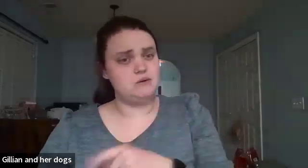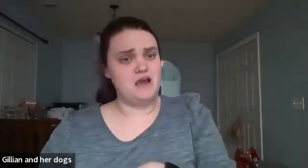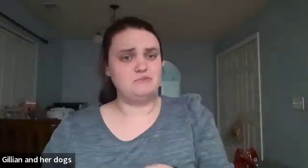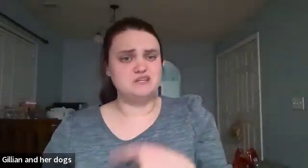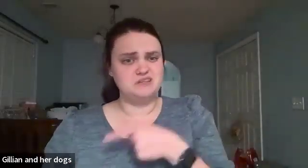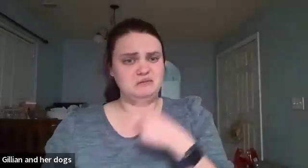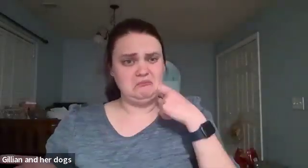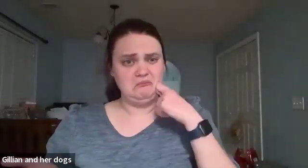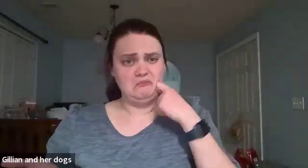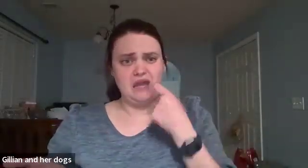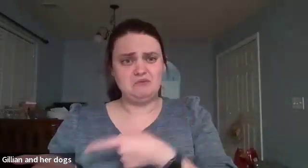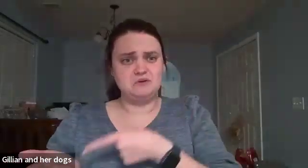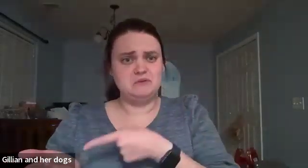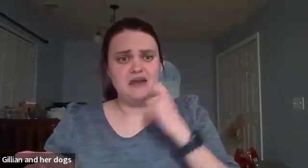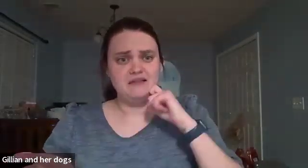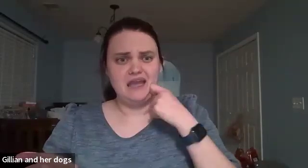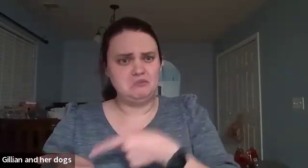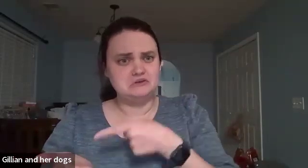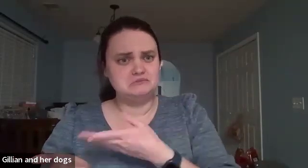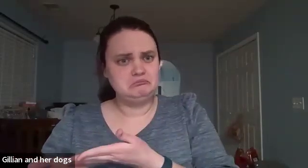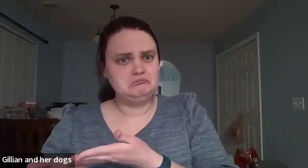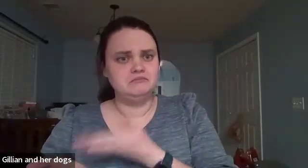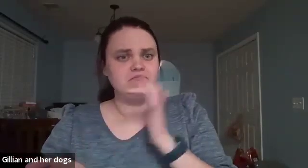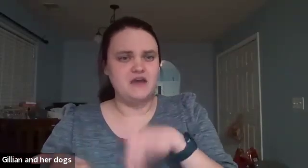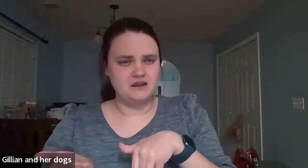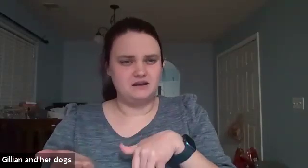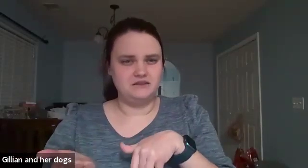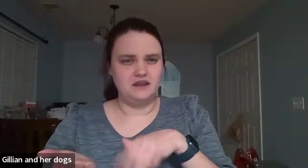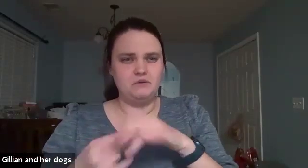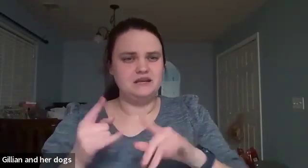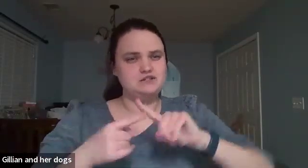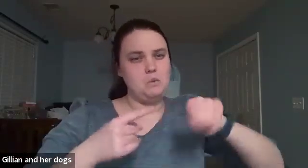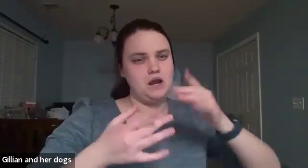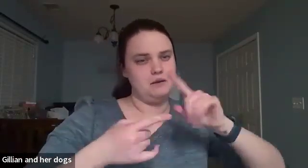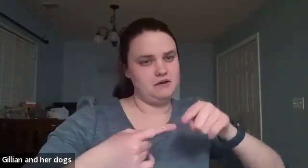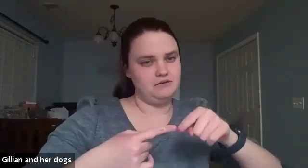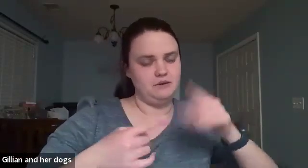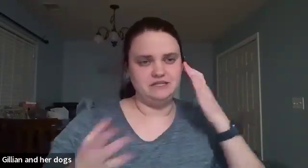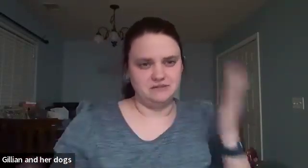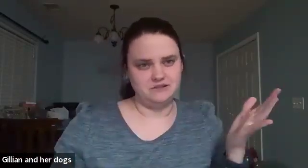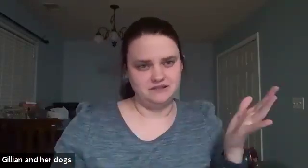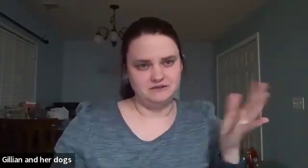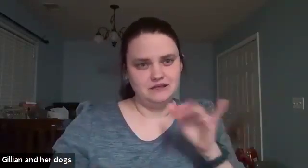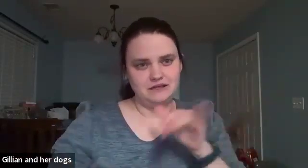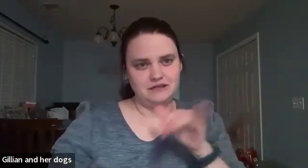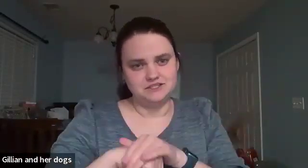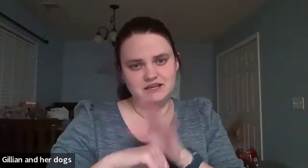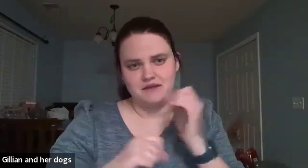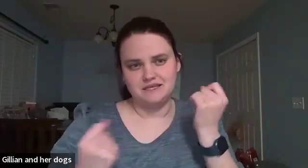like, what about apples? I'd be like, apples, what about that? Like apples, that kind of thing. I wouldn't do what about like we typically do in English, if that